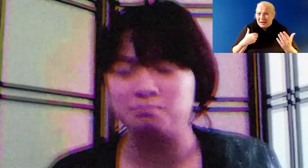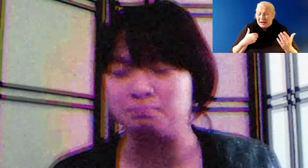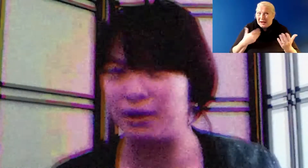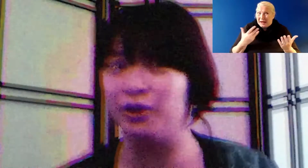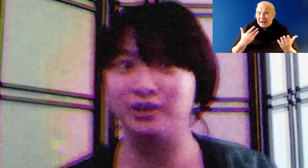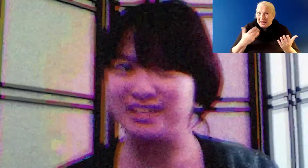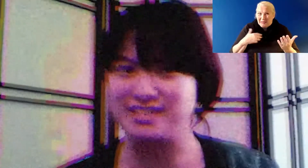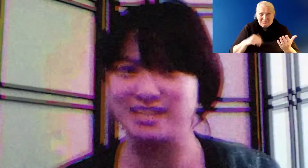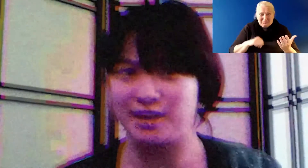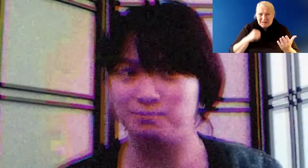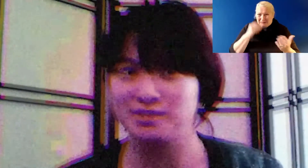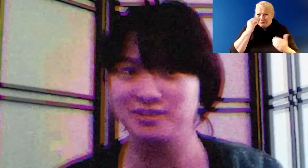barely escaped.